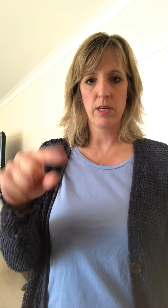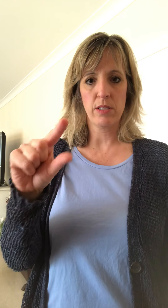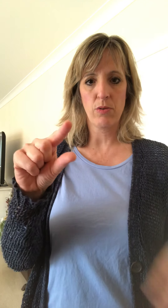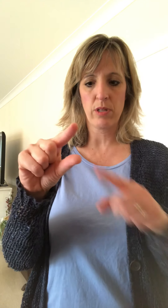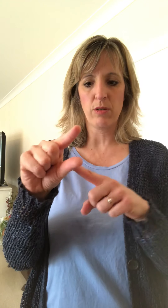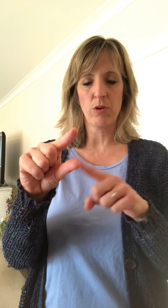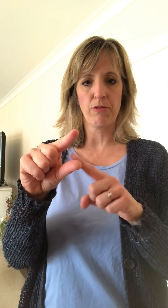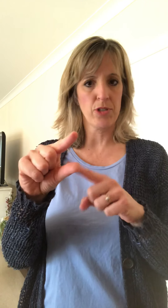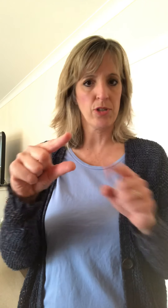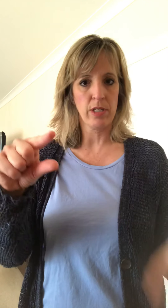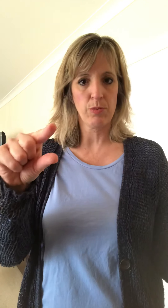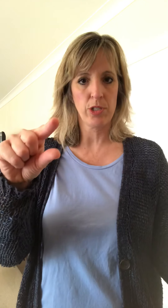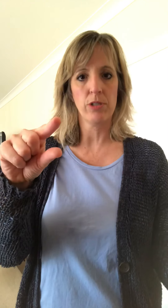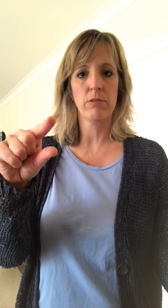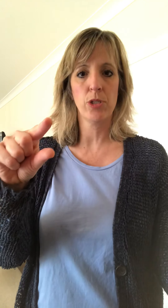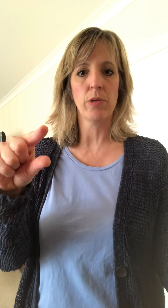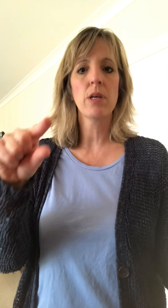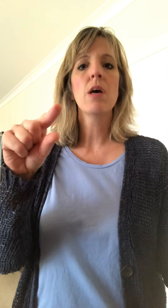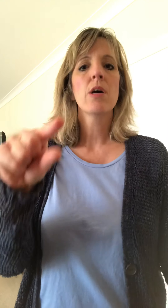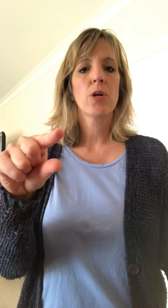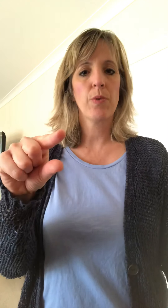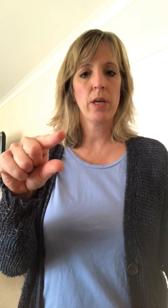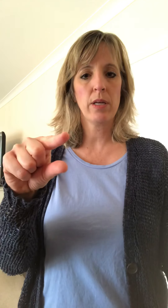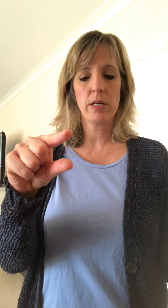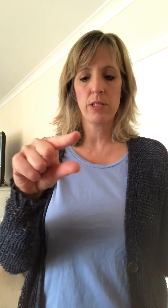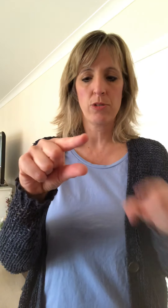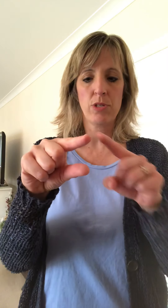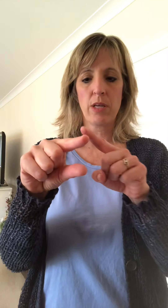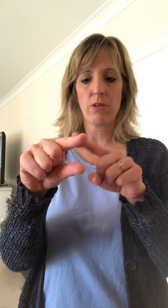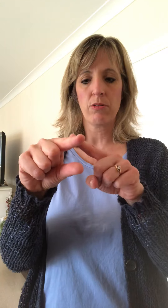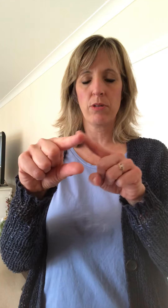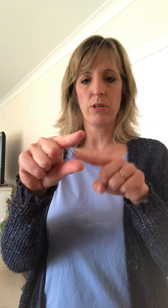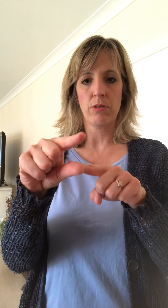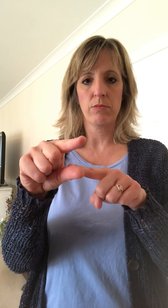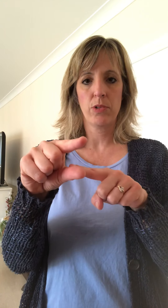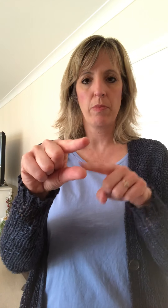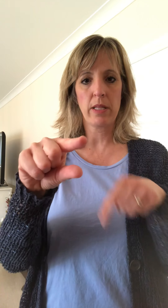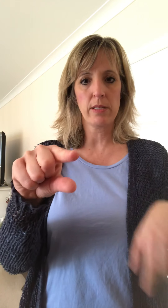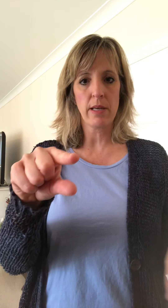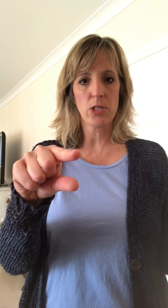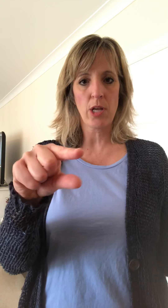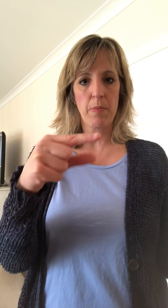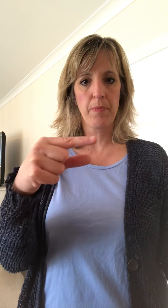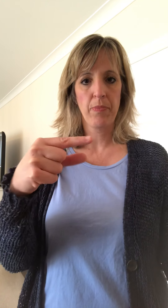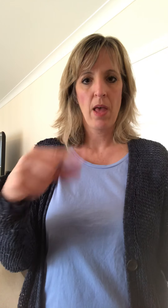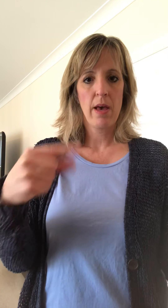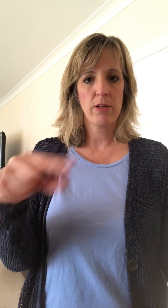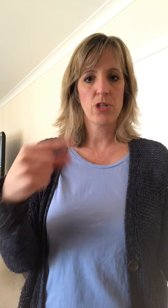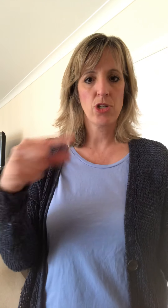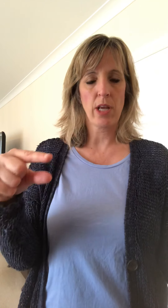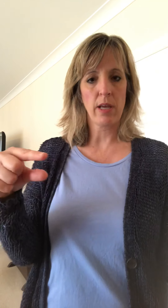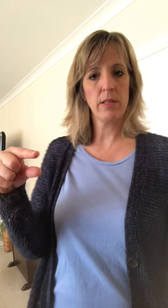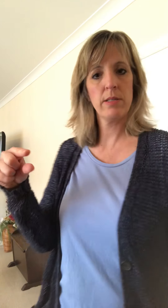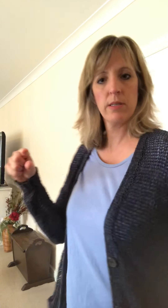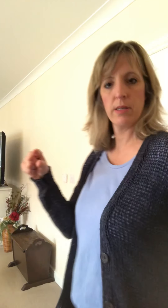this so that they'll know for sure that's what you're doing. Green is you take your, you make this hand shape and you just shake it in